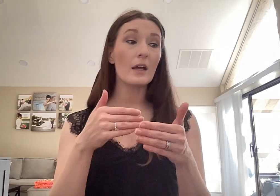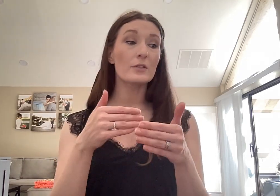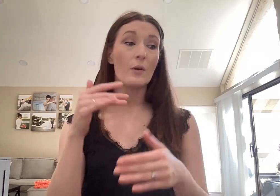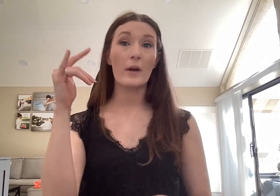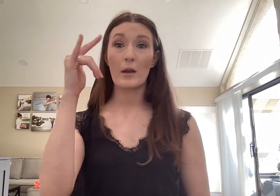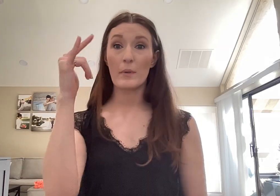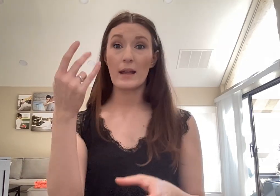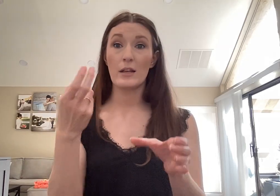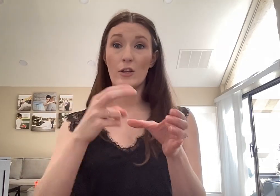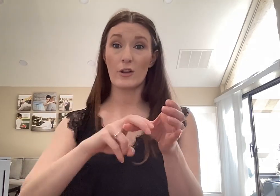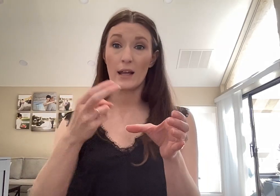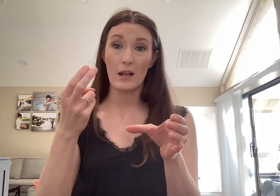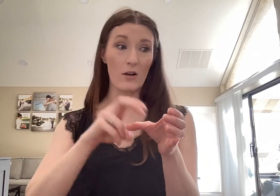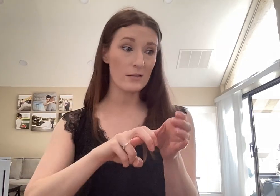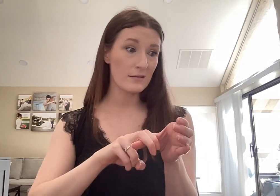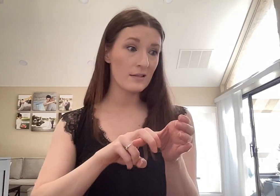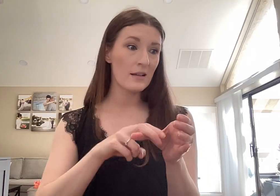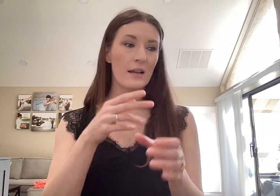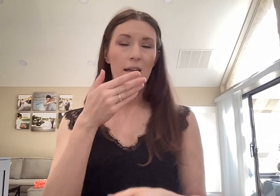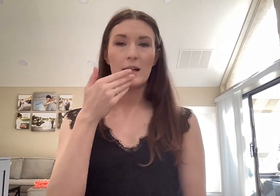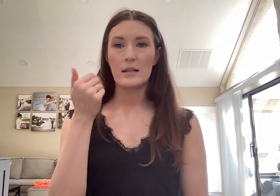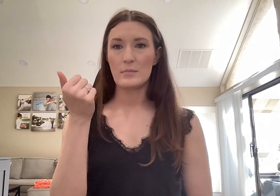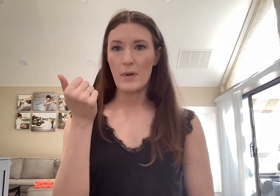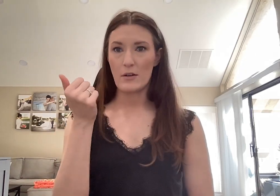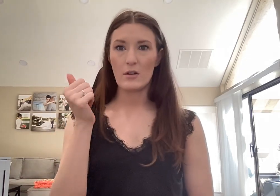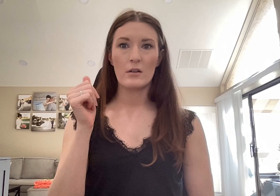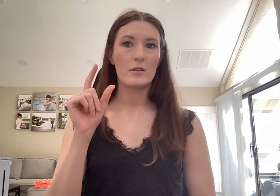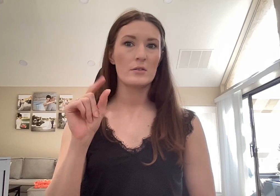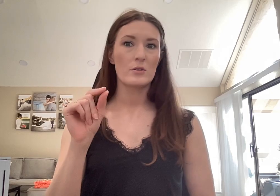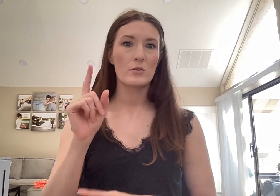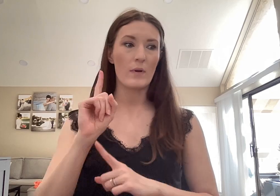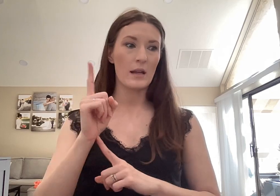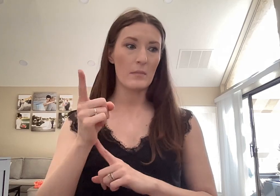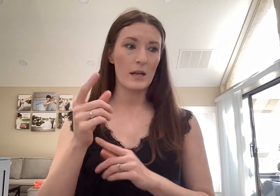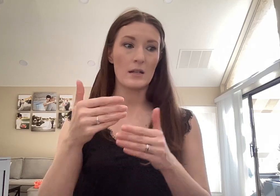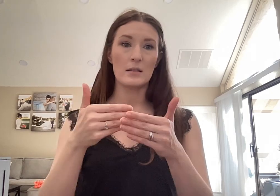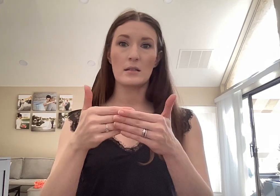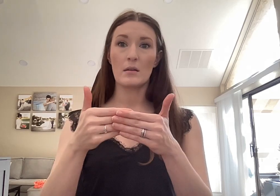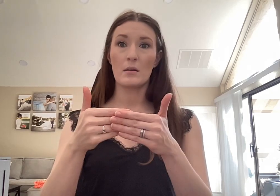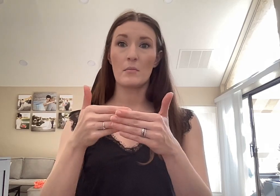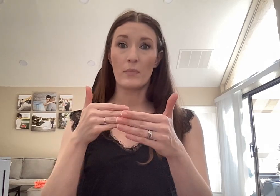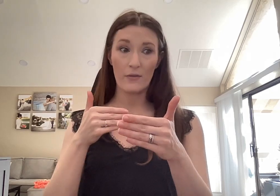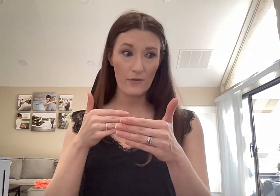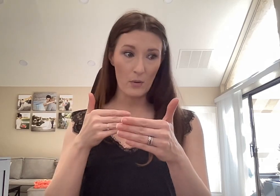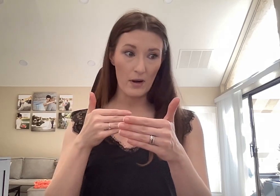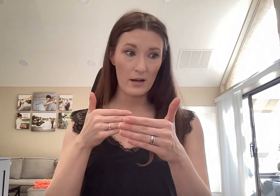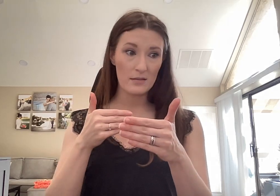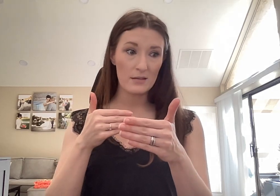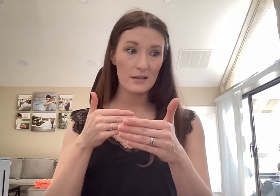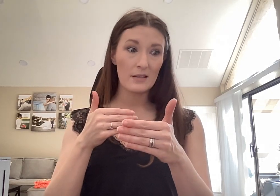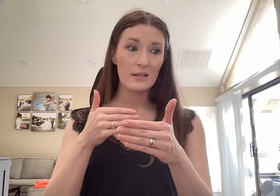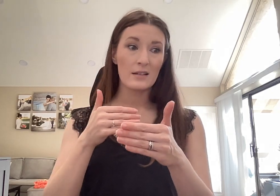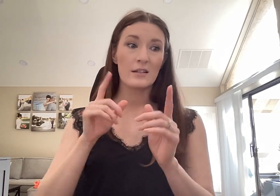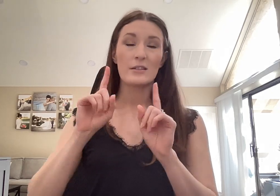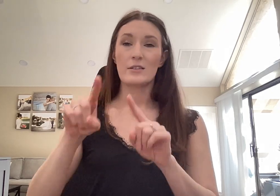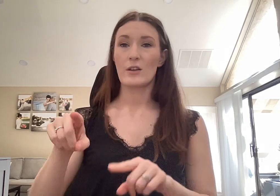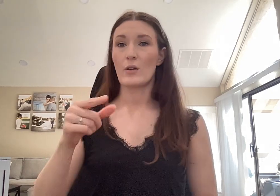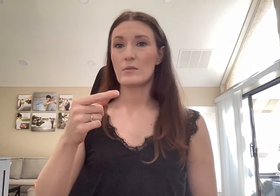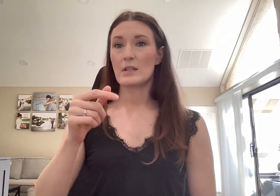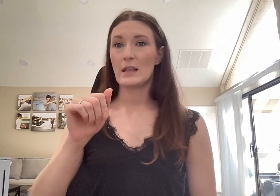So airplane you're getting on, it is better 20 minutes before to go to the